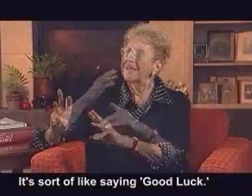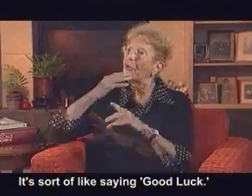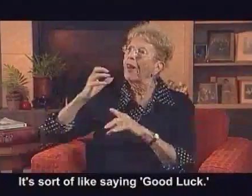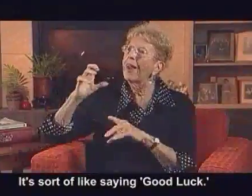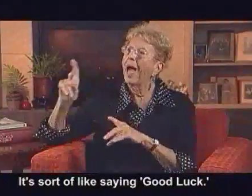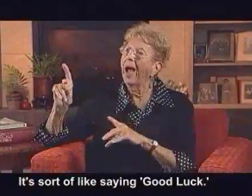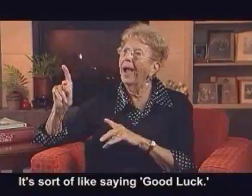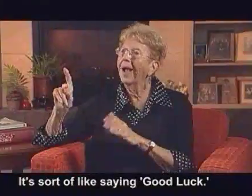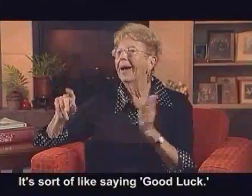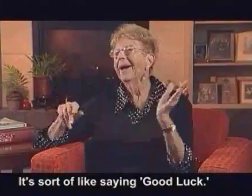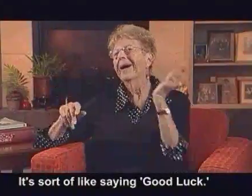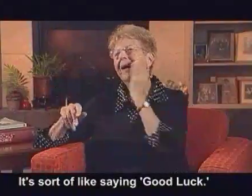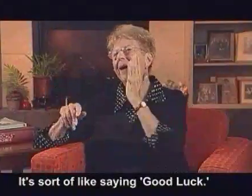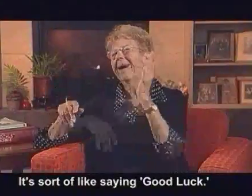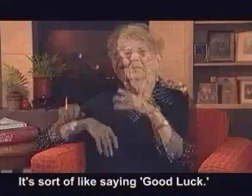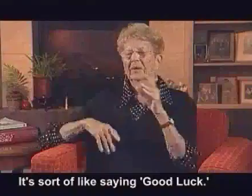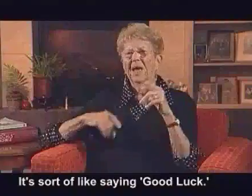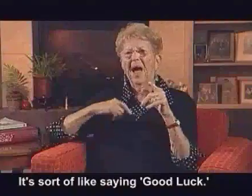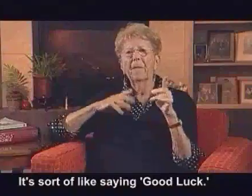It's sort of like saying good luck.